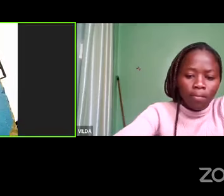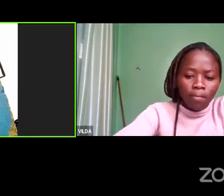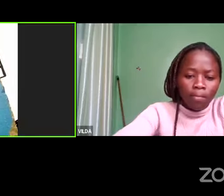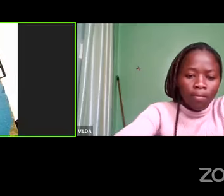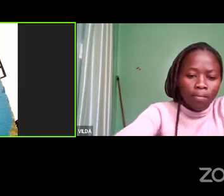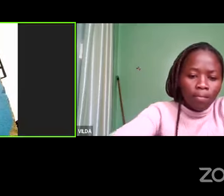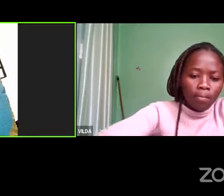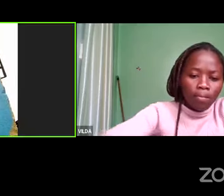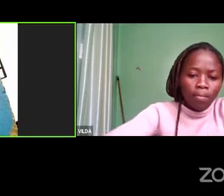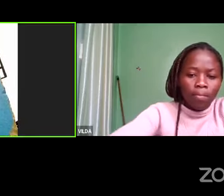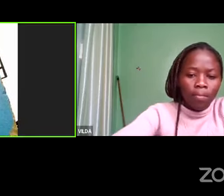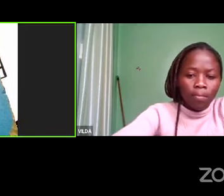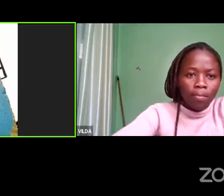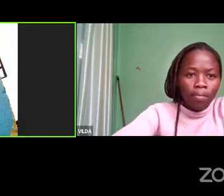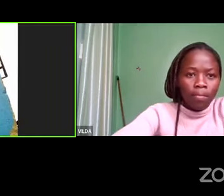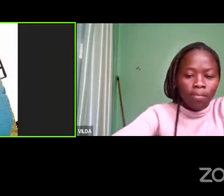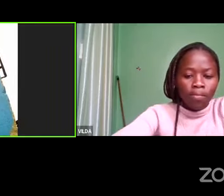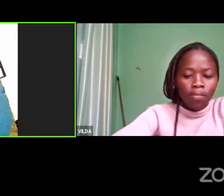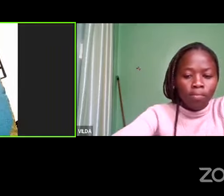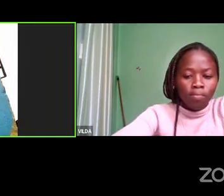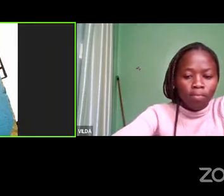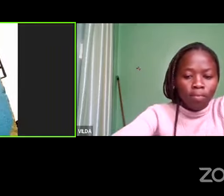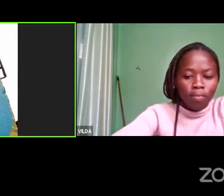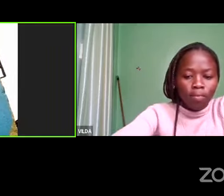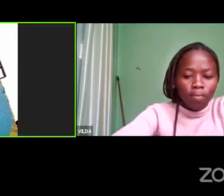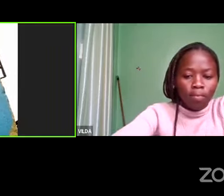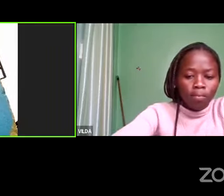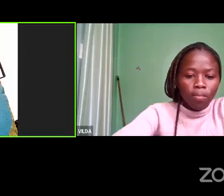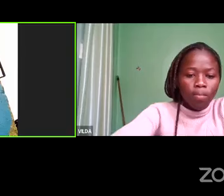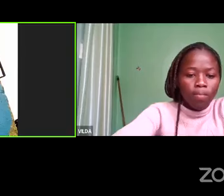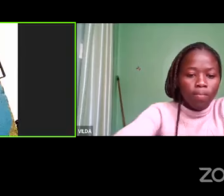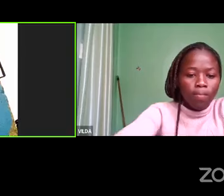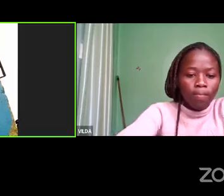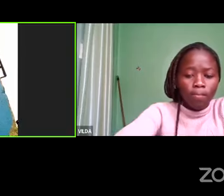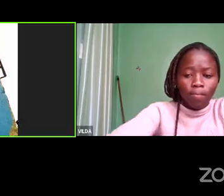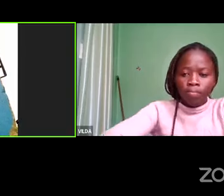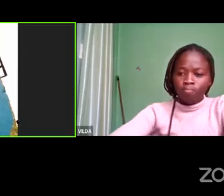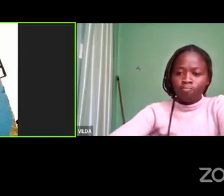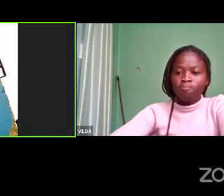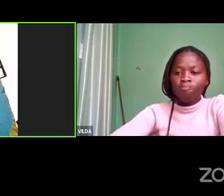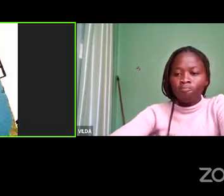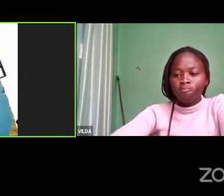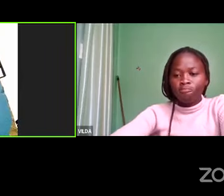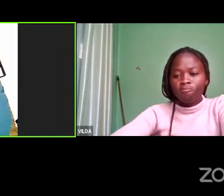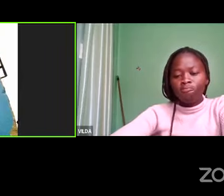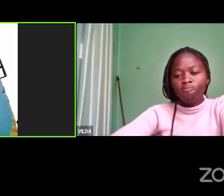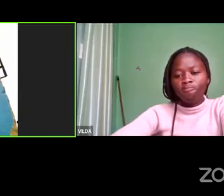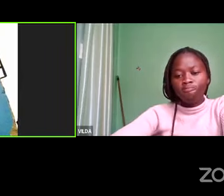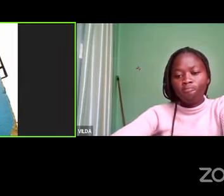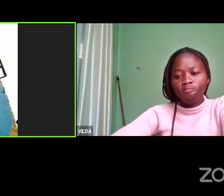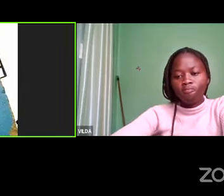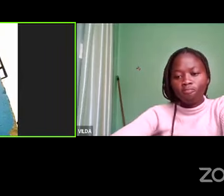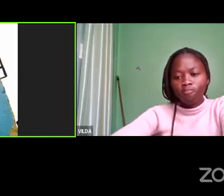of this disability student, maybe it's very hard. But when you